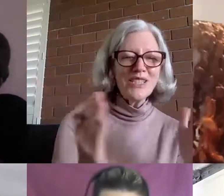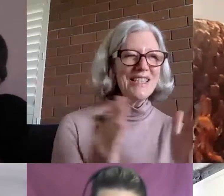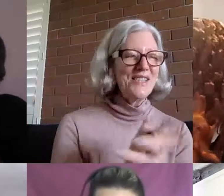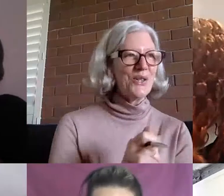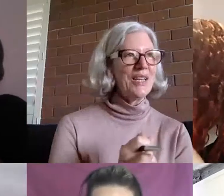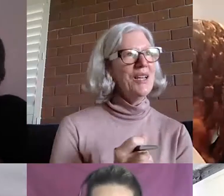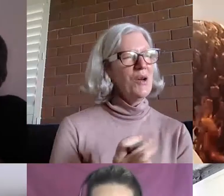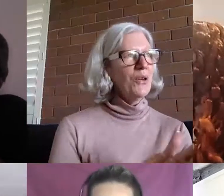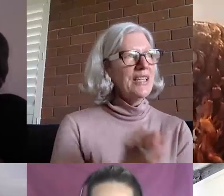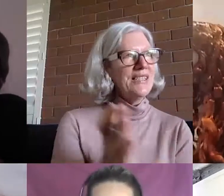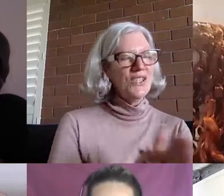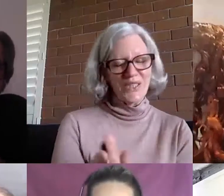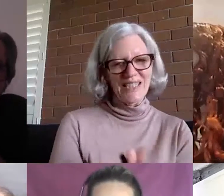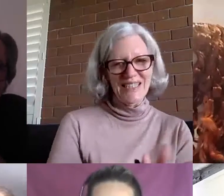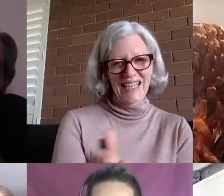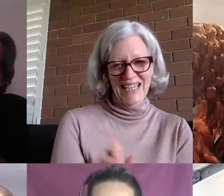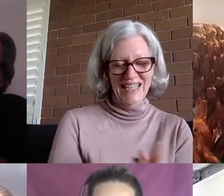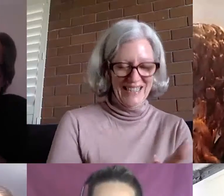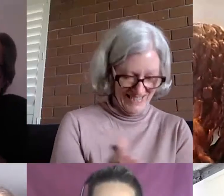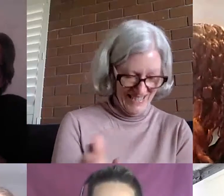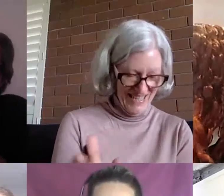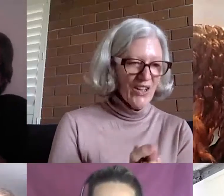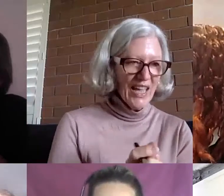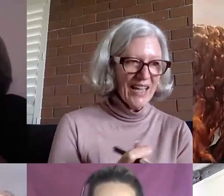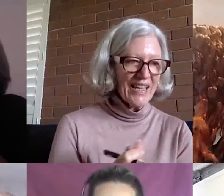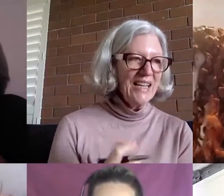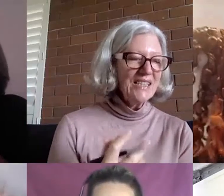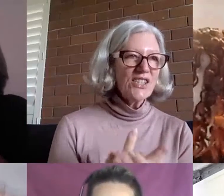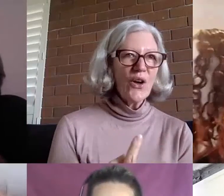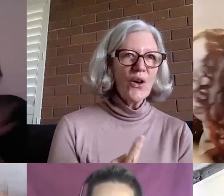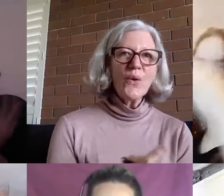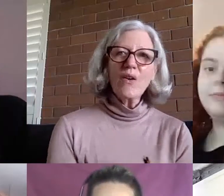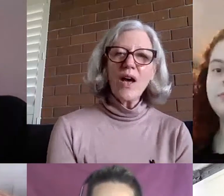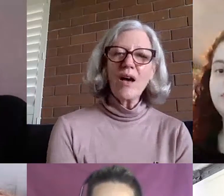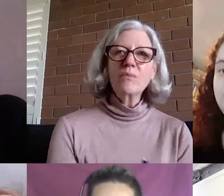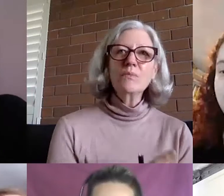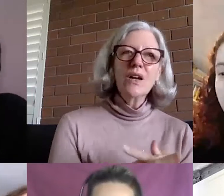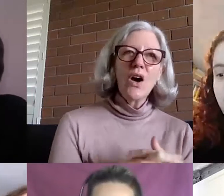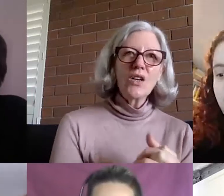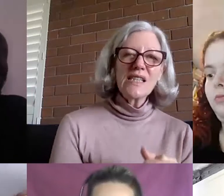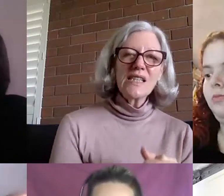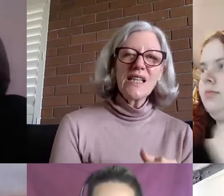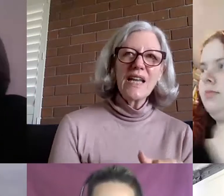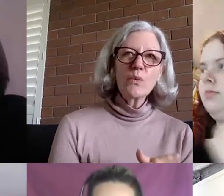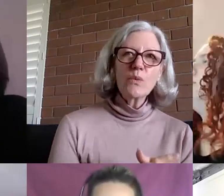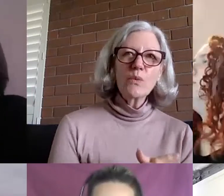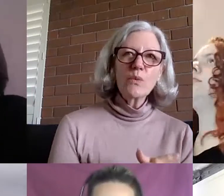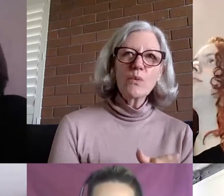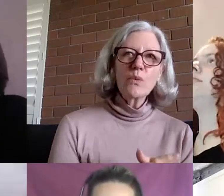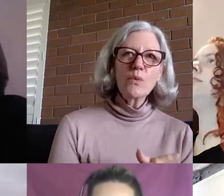Potted history. Potted history. Yes, please. Okay. So Auslan was actually,